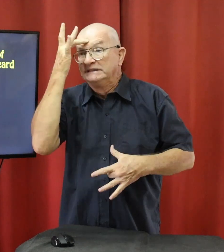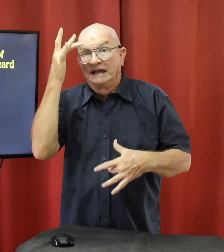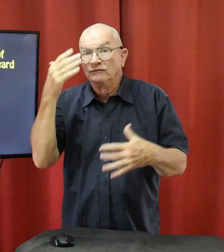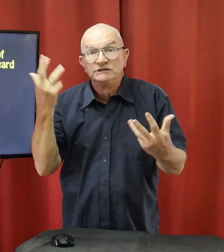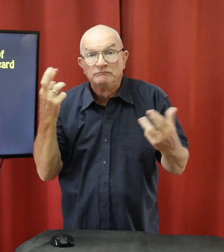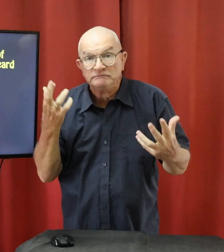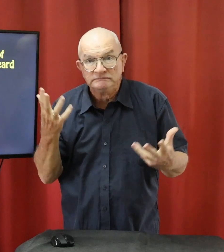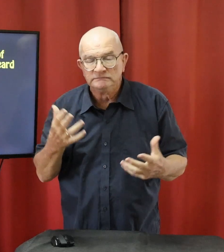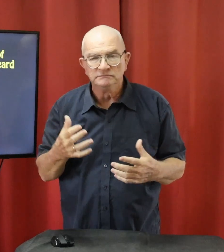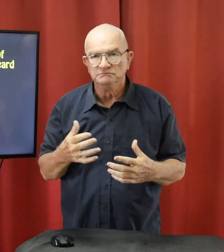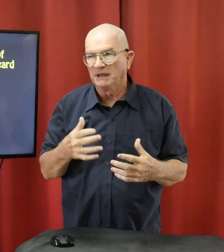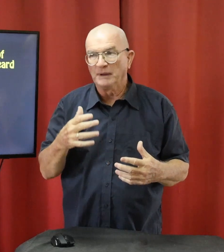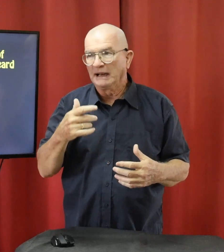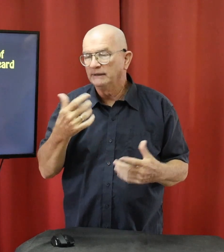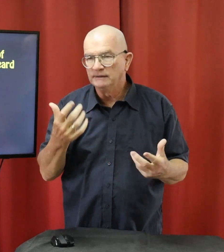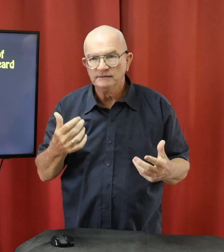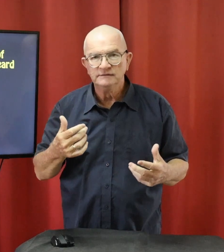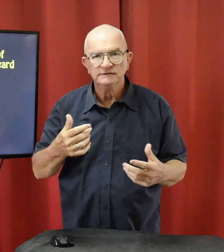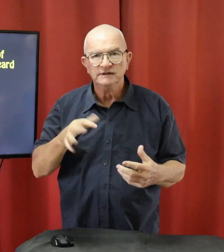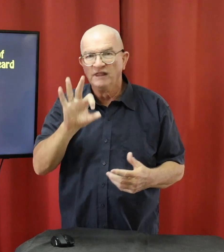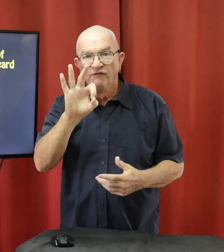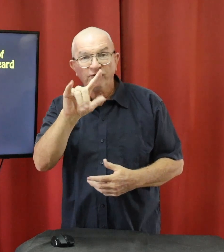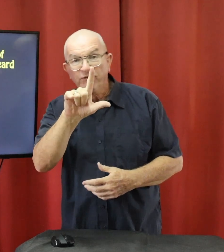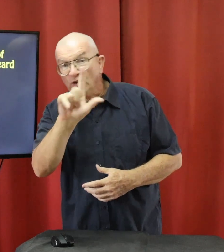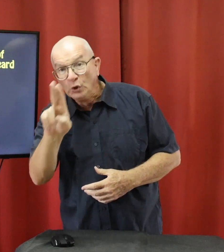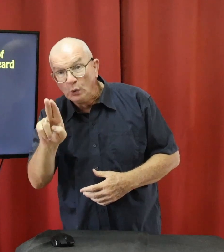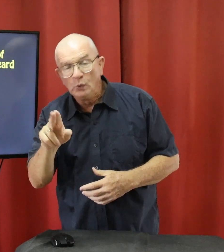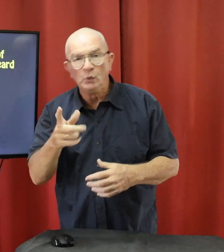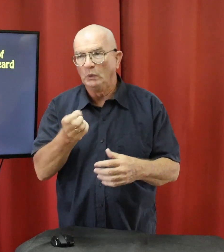Epaphroditus had become sick somehow. Maybe he had the flu